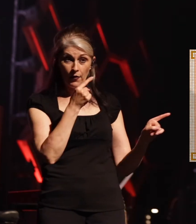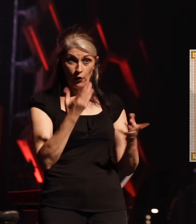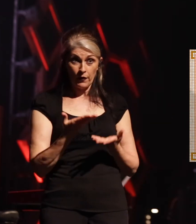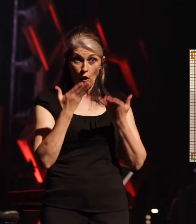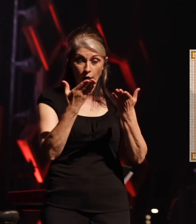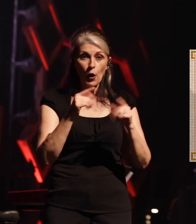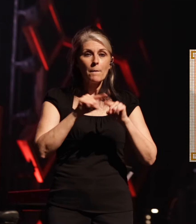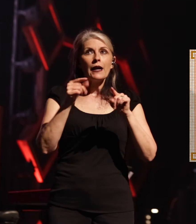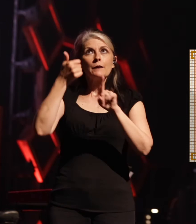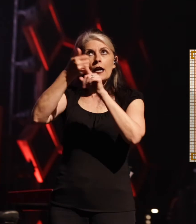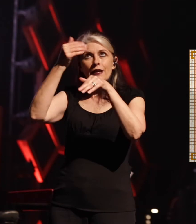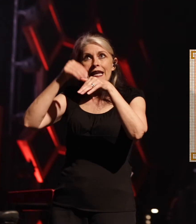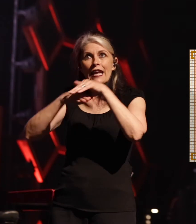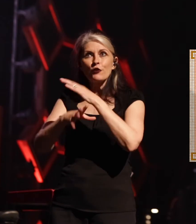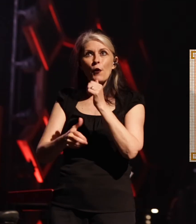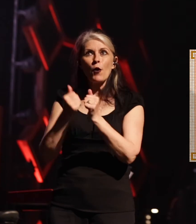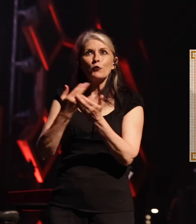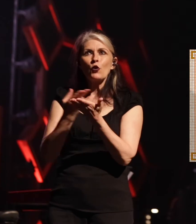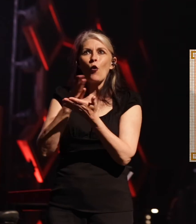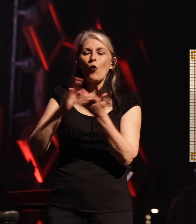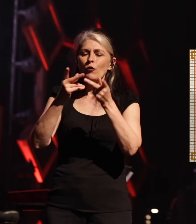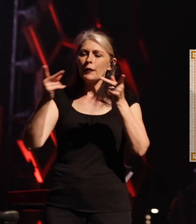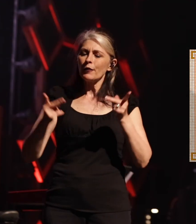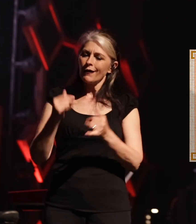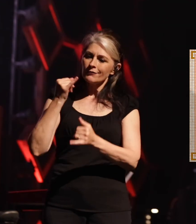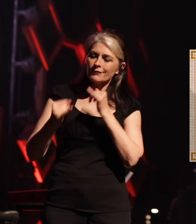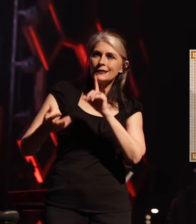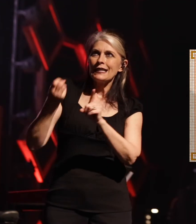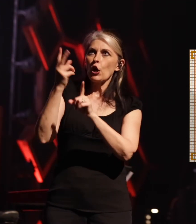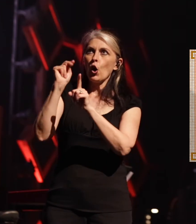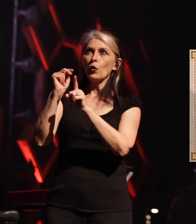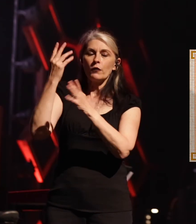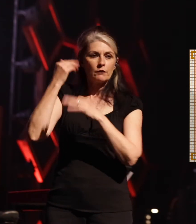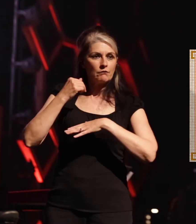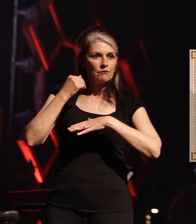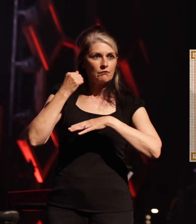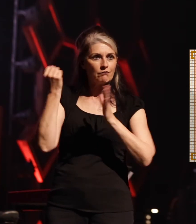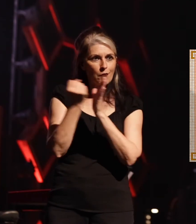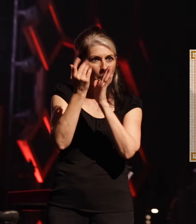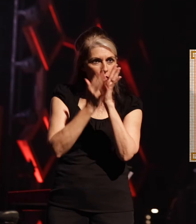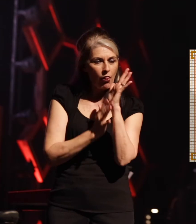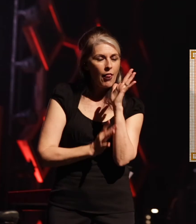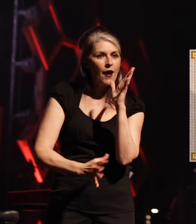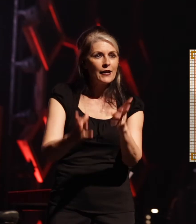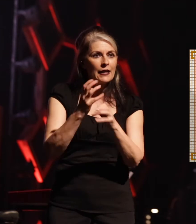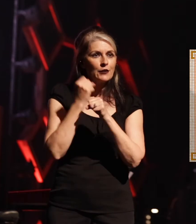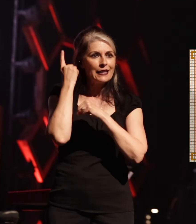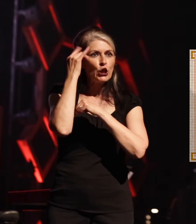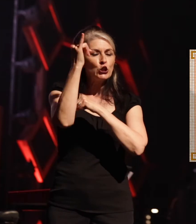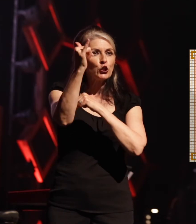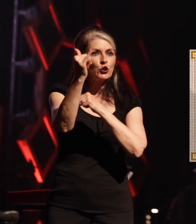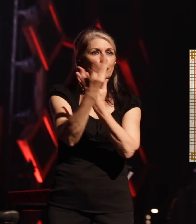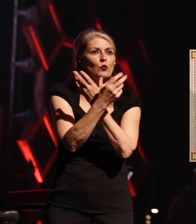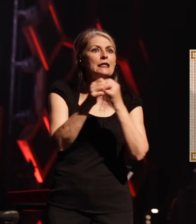holy place once and for all by his own blood, thus obtaining eternal redemption. So there's even a holy